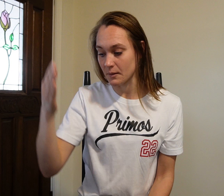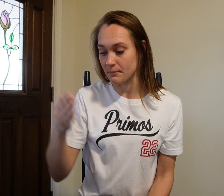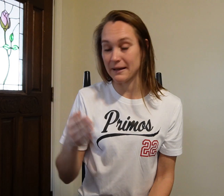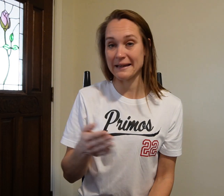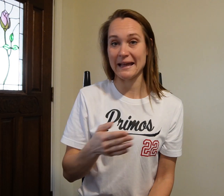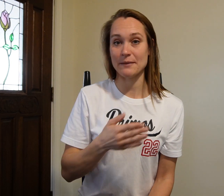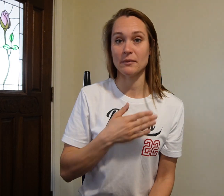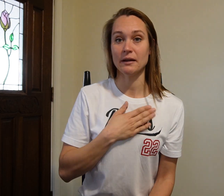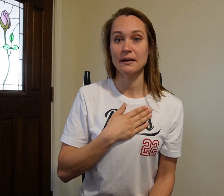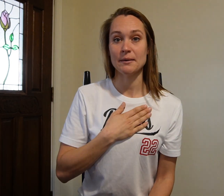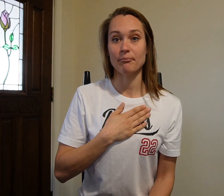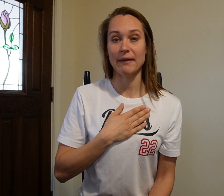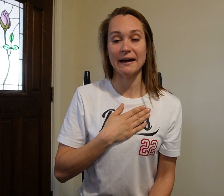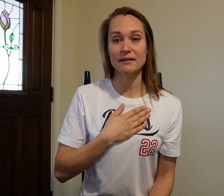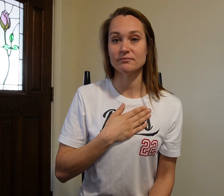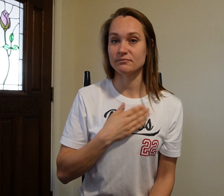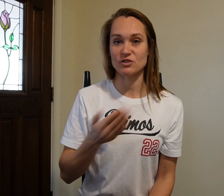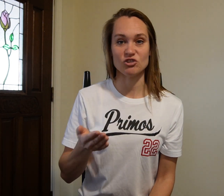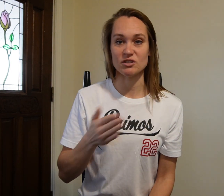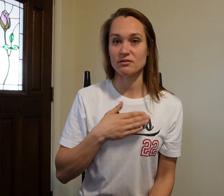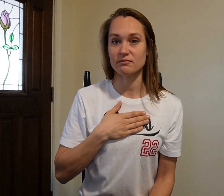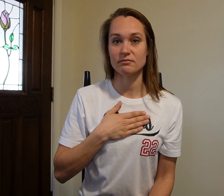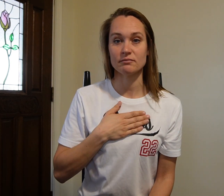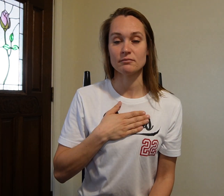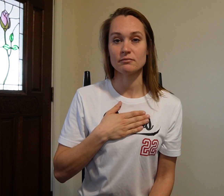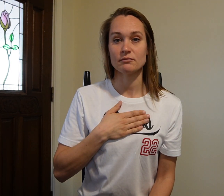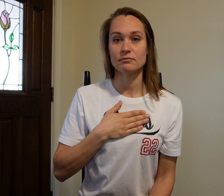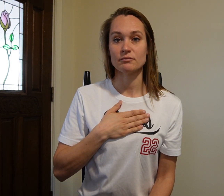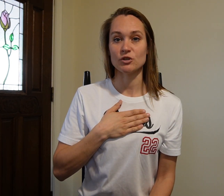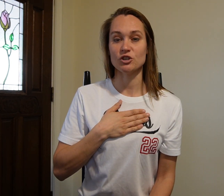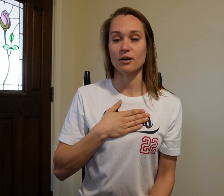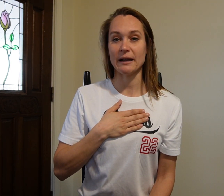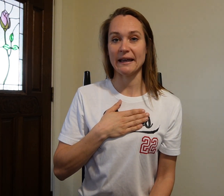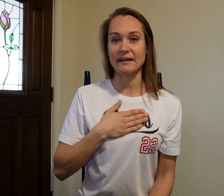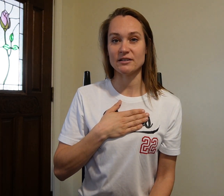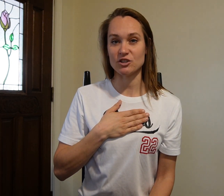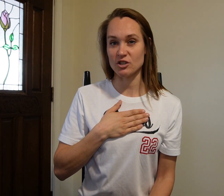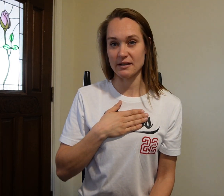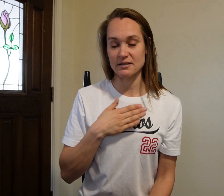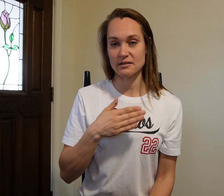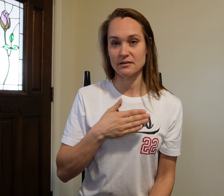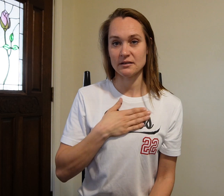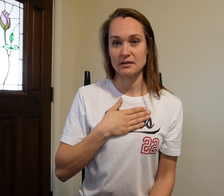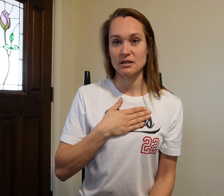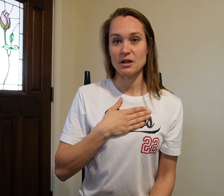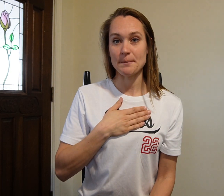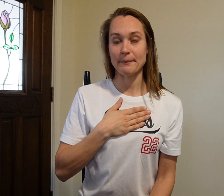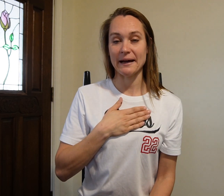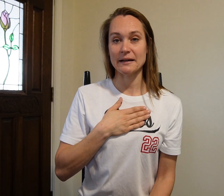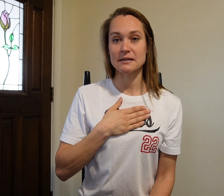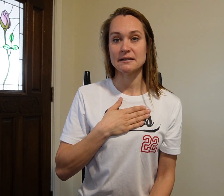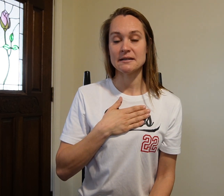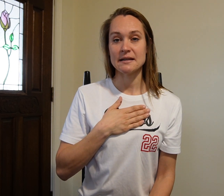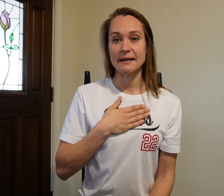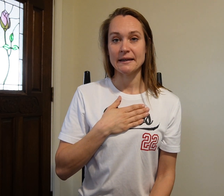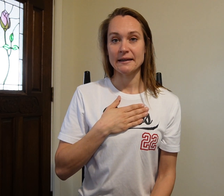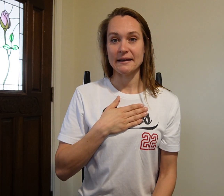my name. My is just dominant hand to your chest. My